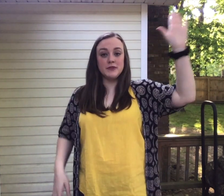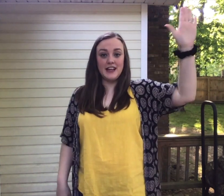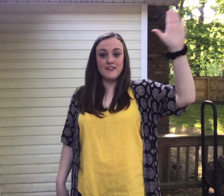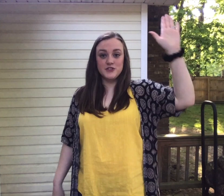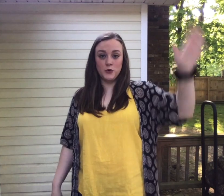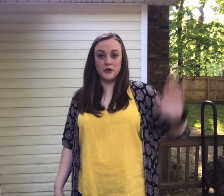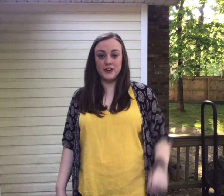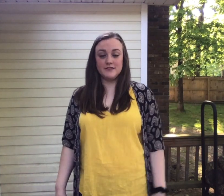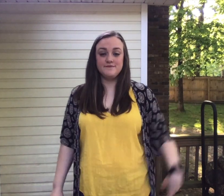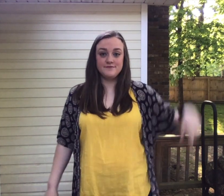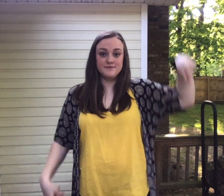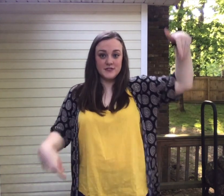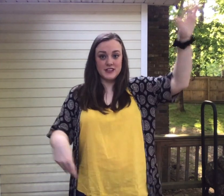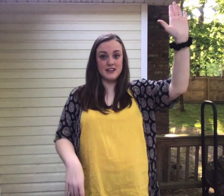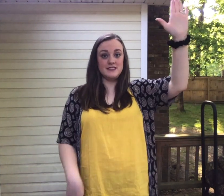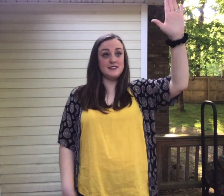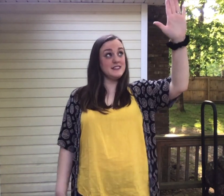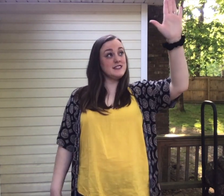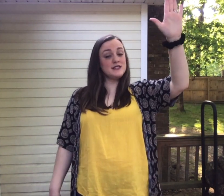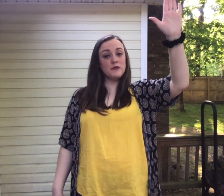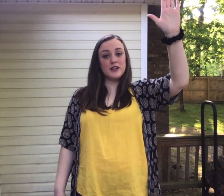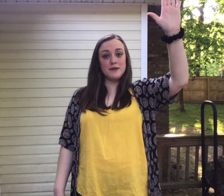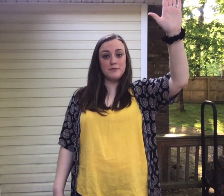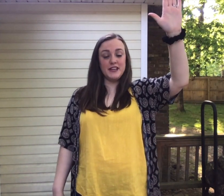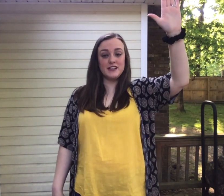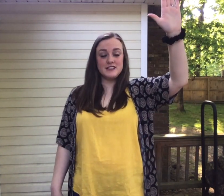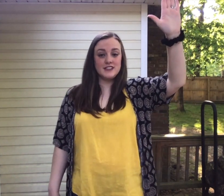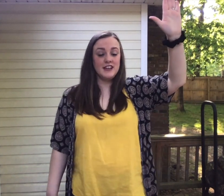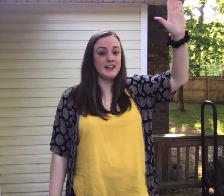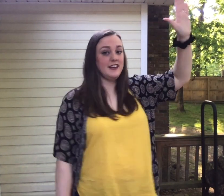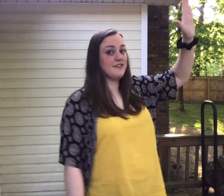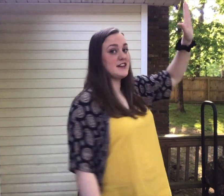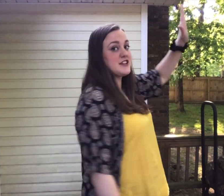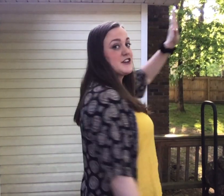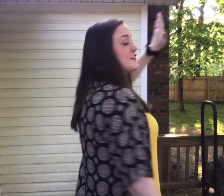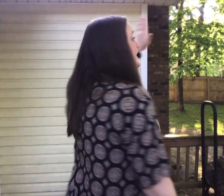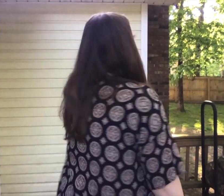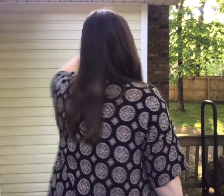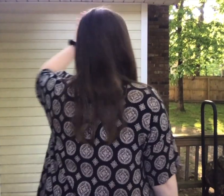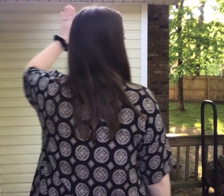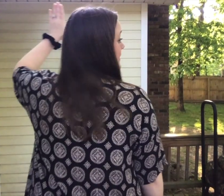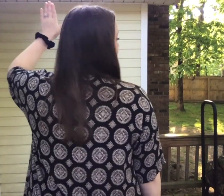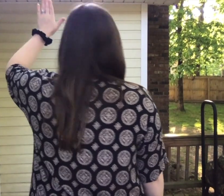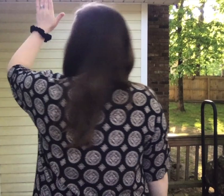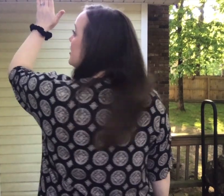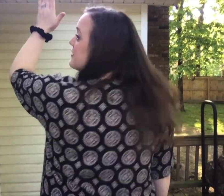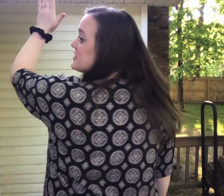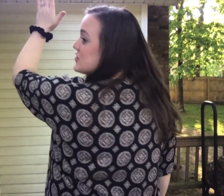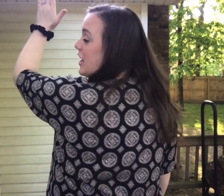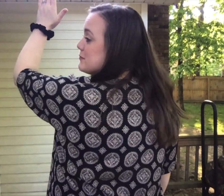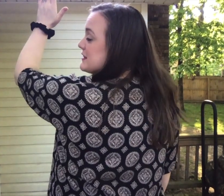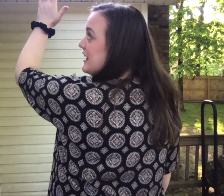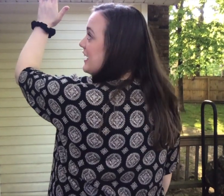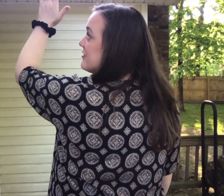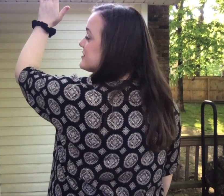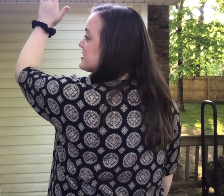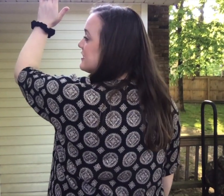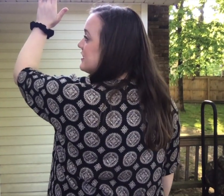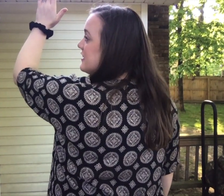left corner, because this is the one I picked, and if I turn around, it's on the top left of